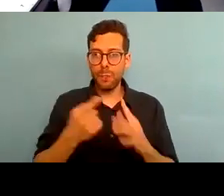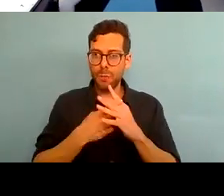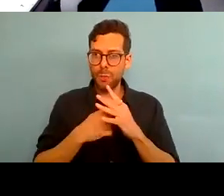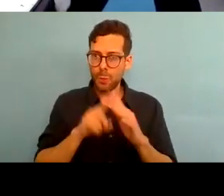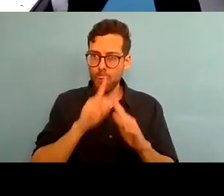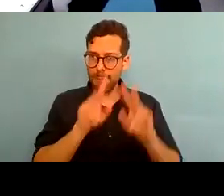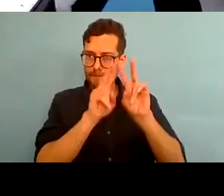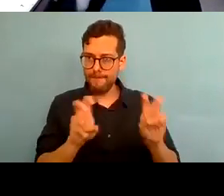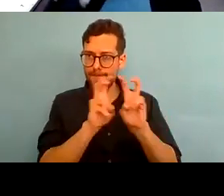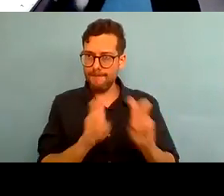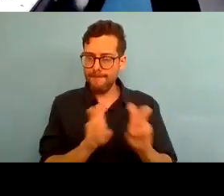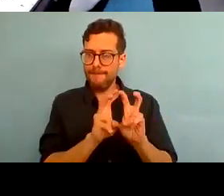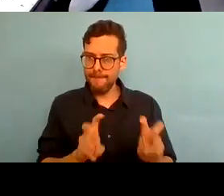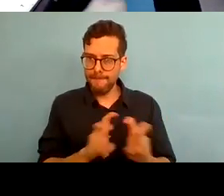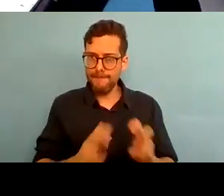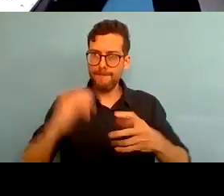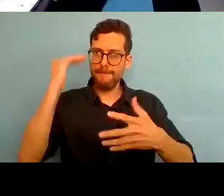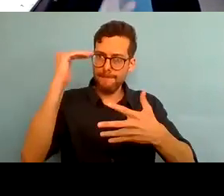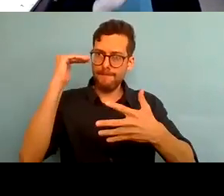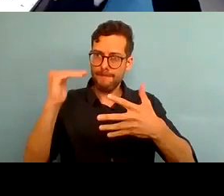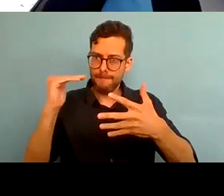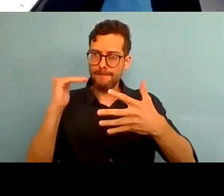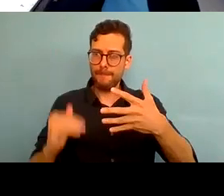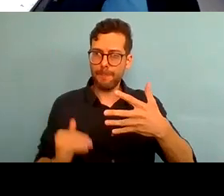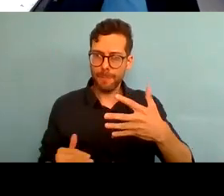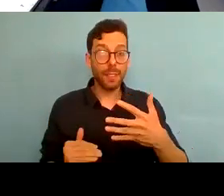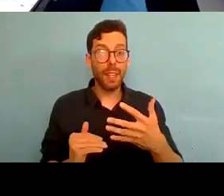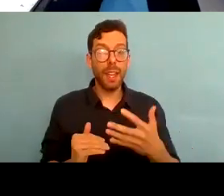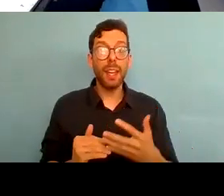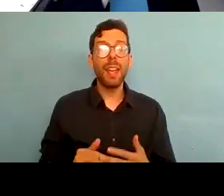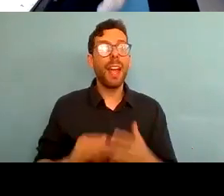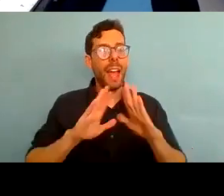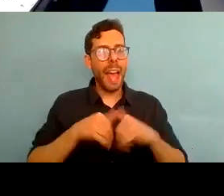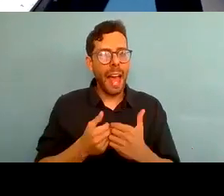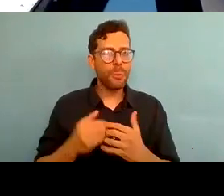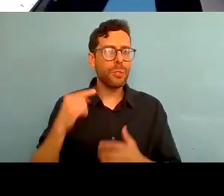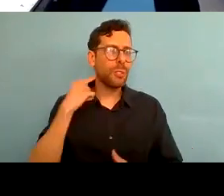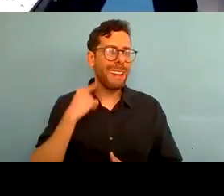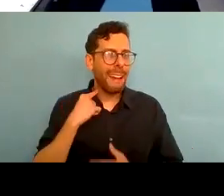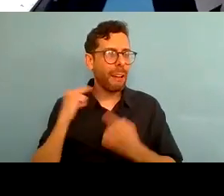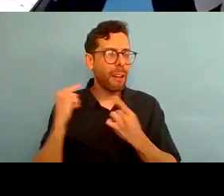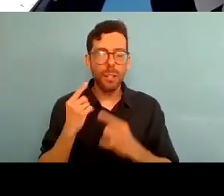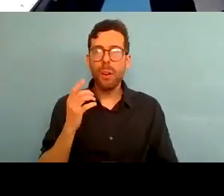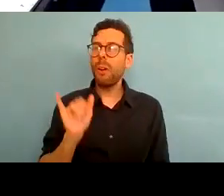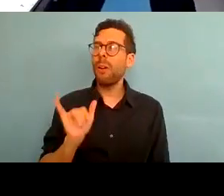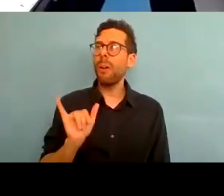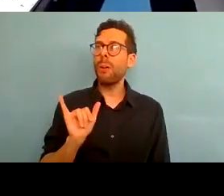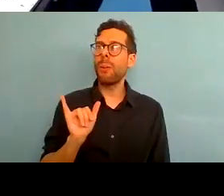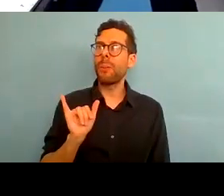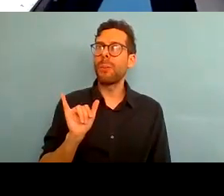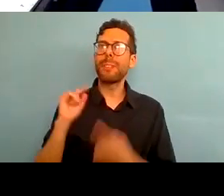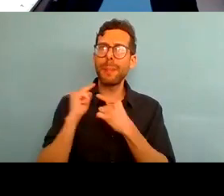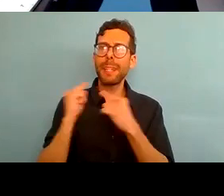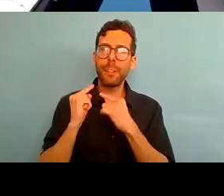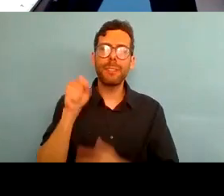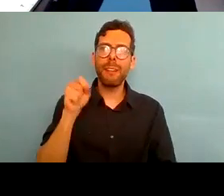neck and you say, do you have any neck, how's your neck? I'll be like, oh yeah, it really hurts, like right here, and then they're kind of like, well, why did you just say no? And